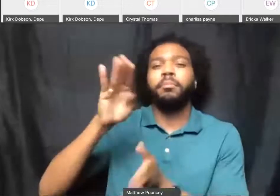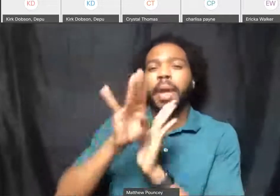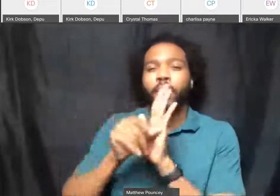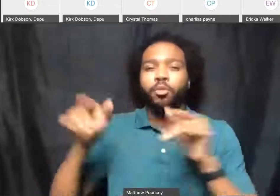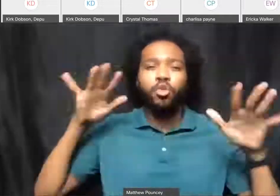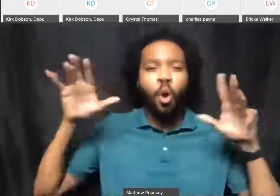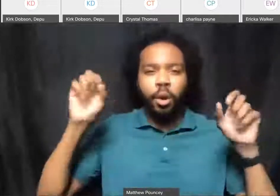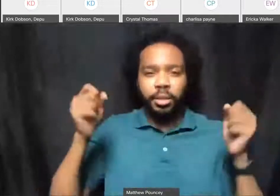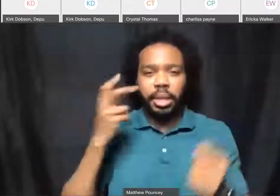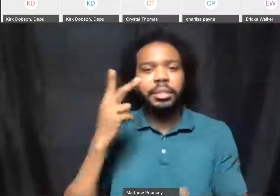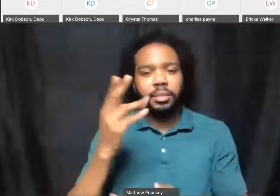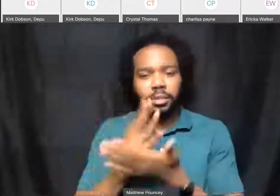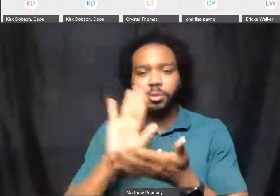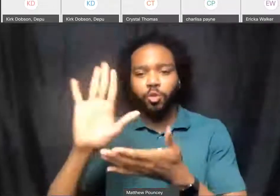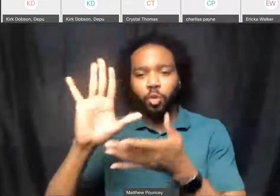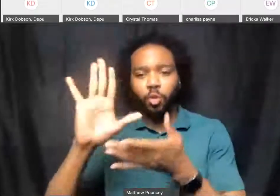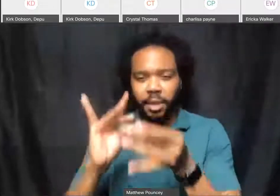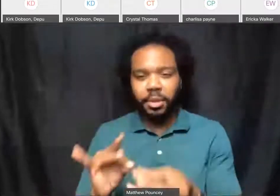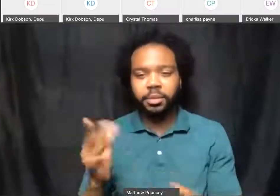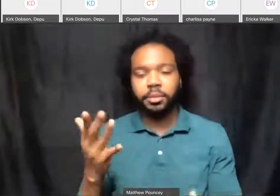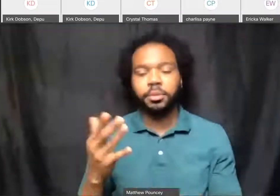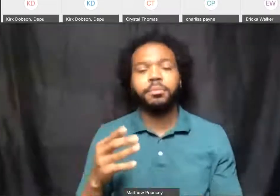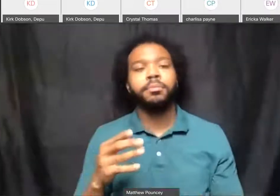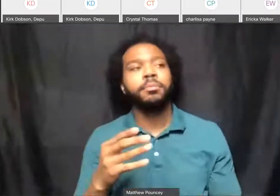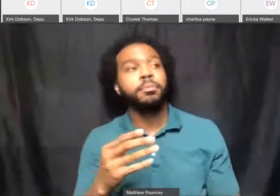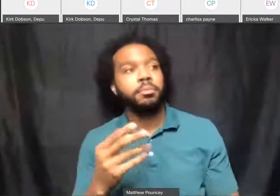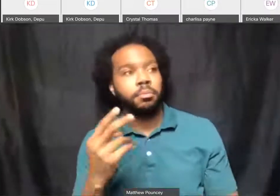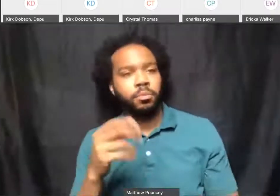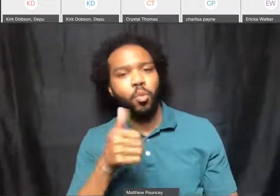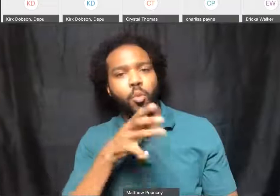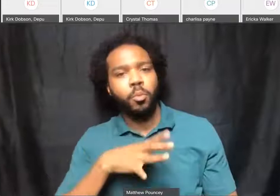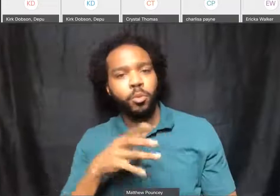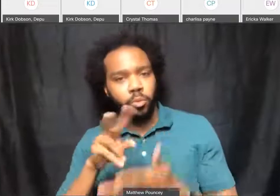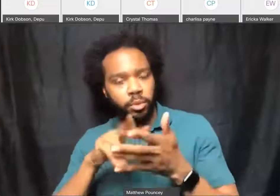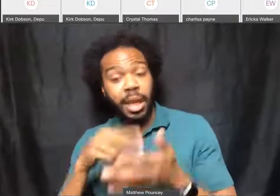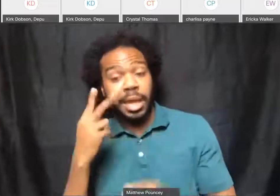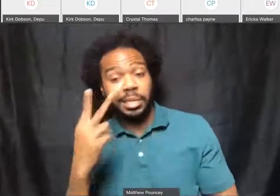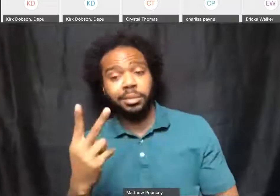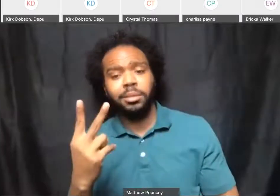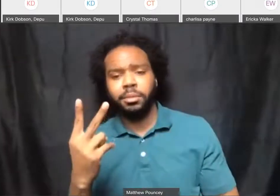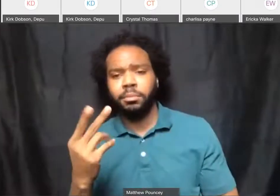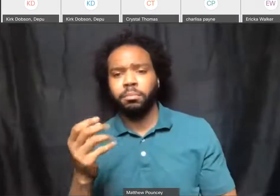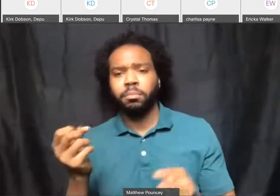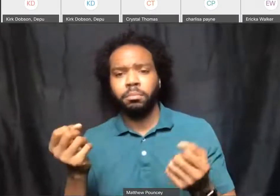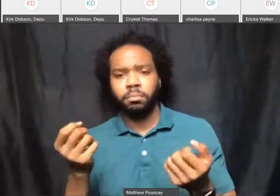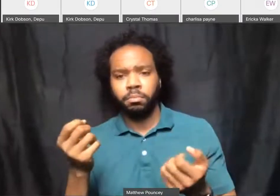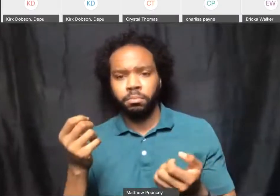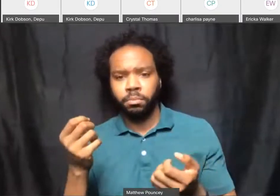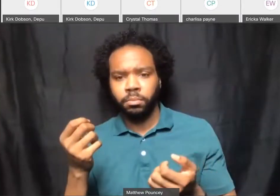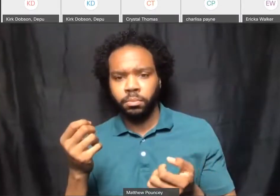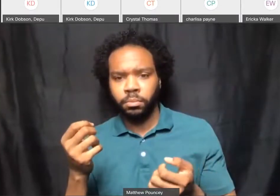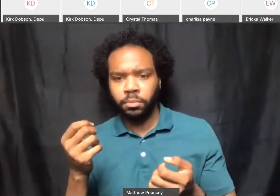people. Okay. It appears that people providers are unclear as multiple people of authority are